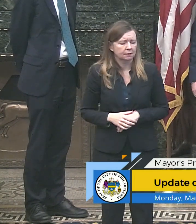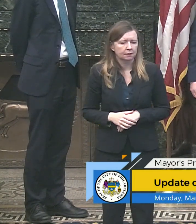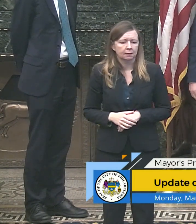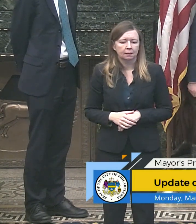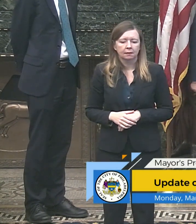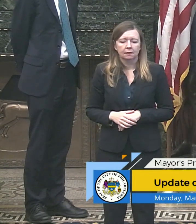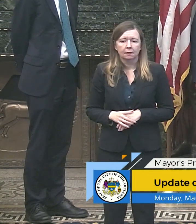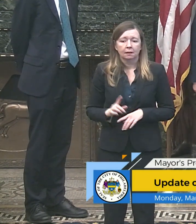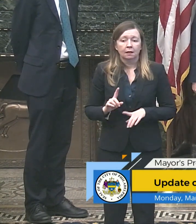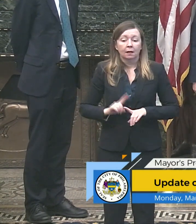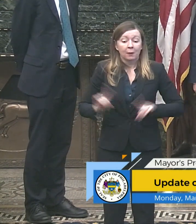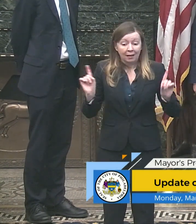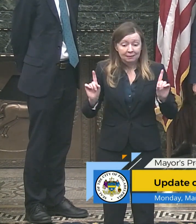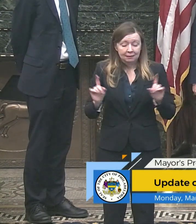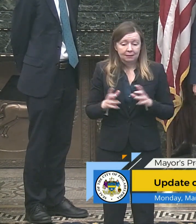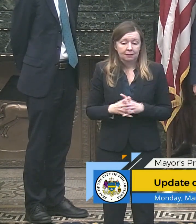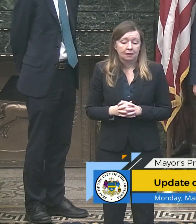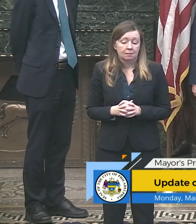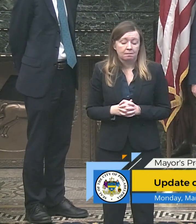But